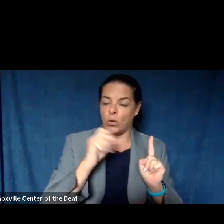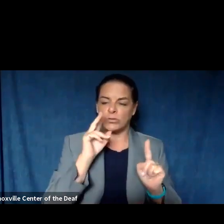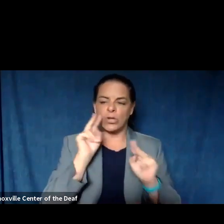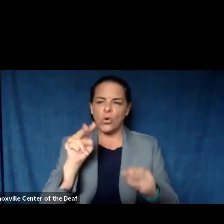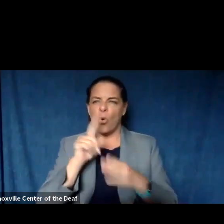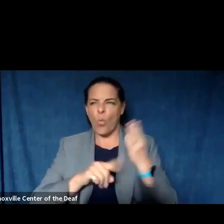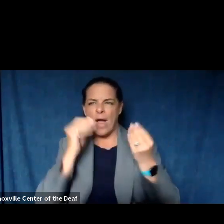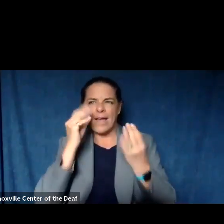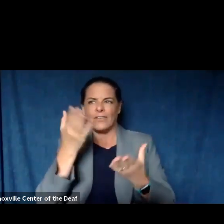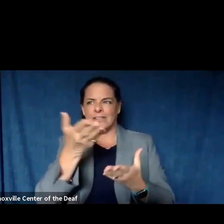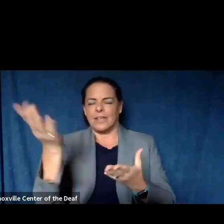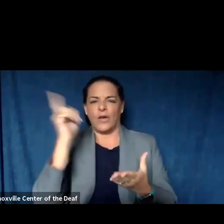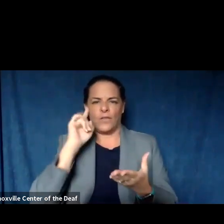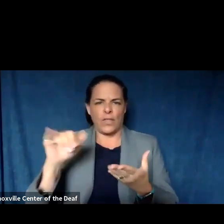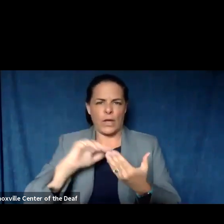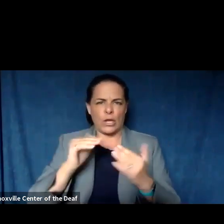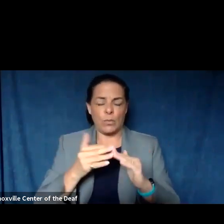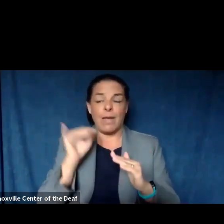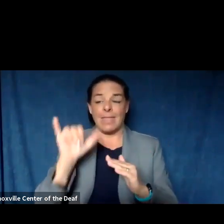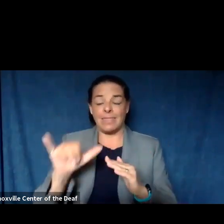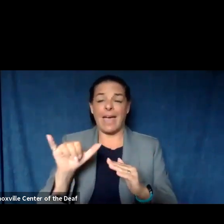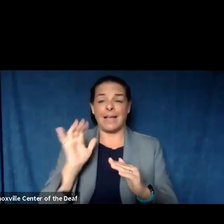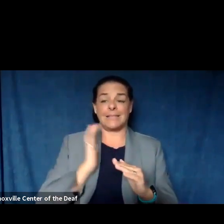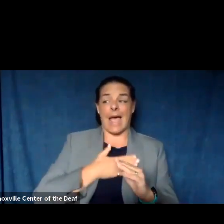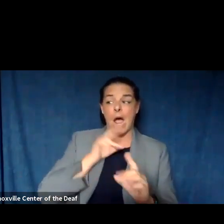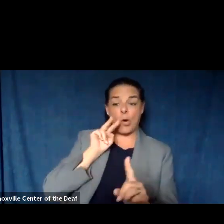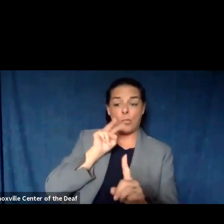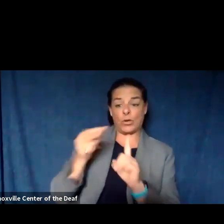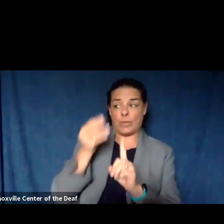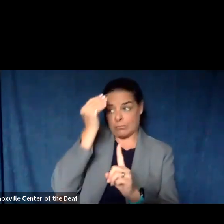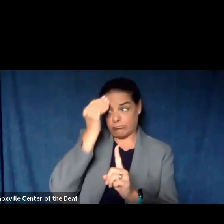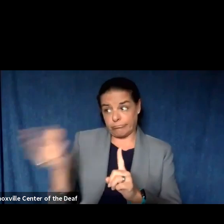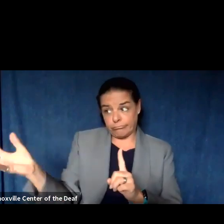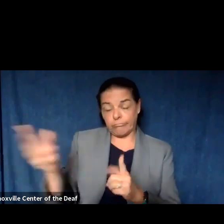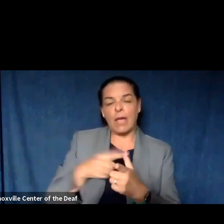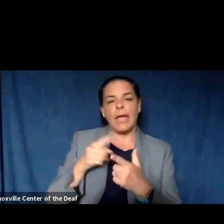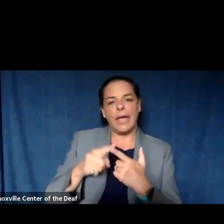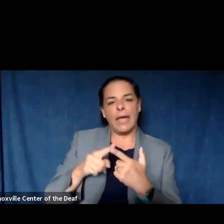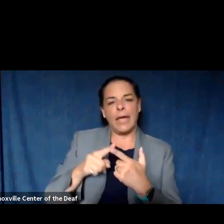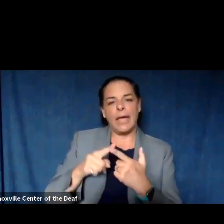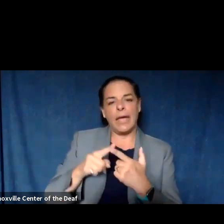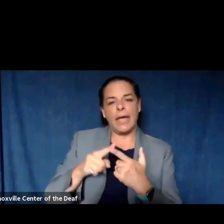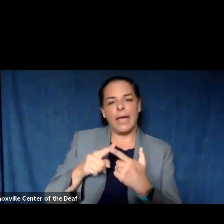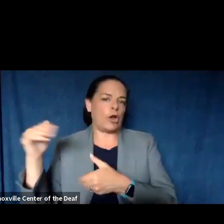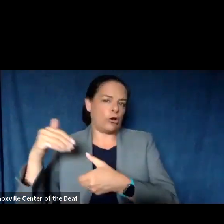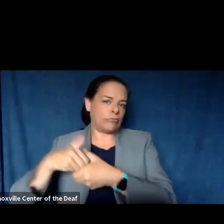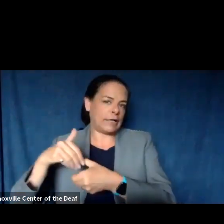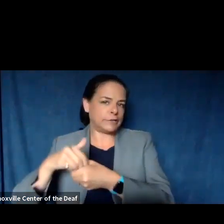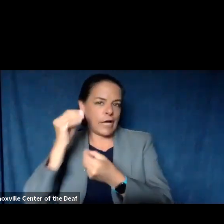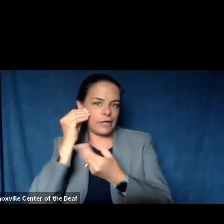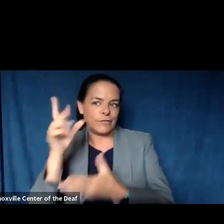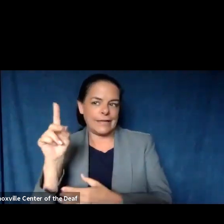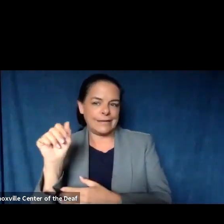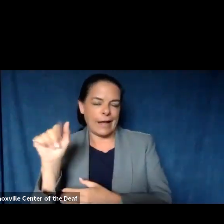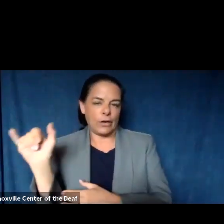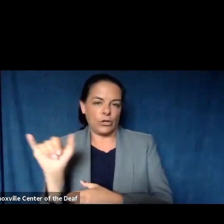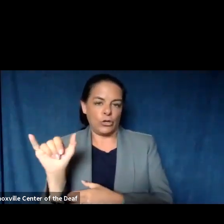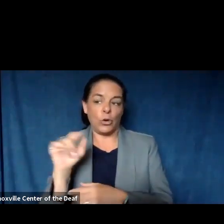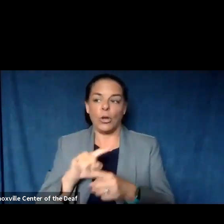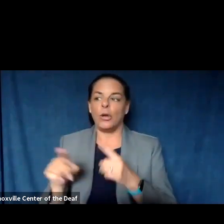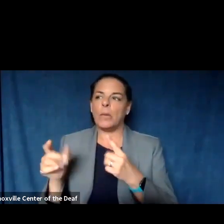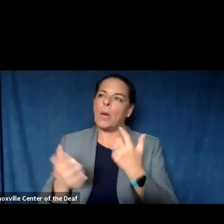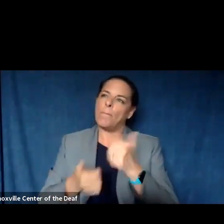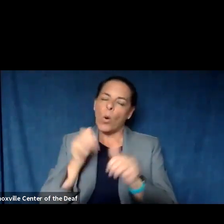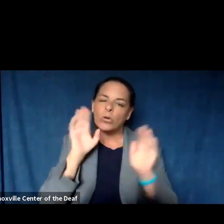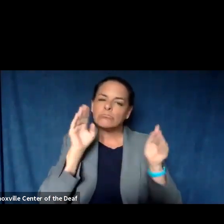the community. That's the perspective that we provide to them. And then they utilize their internal metrics as well. But it'll be mostly revolved around our benchmarks at